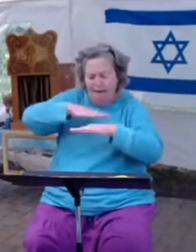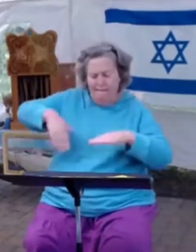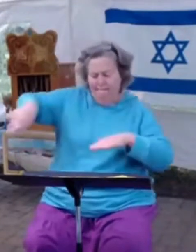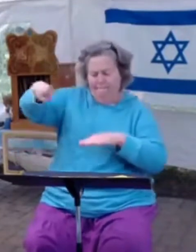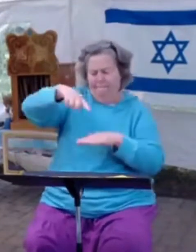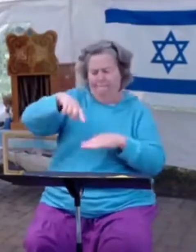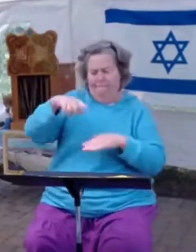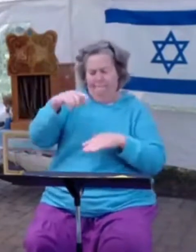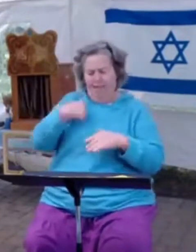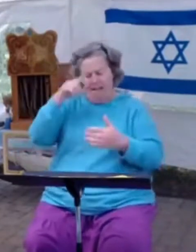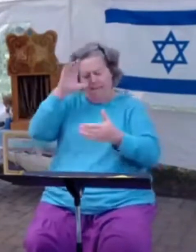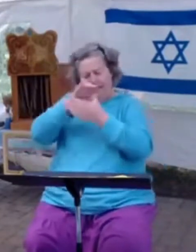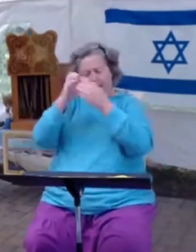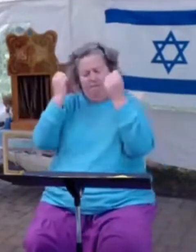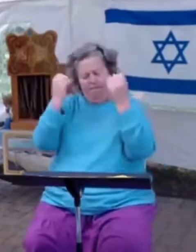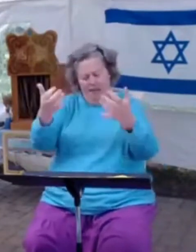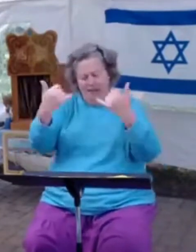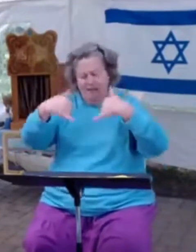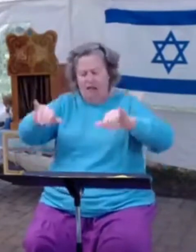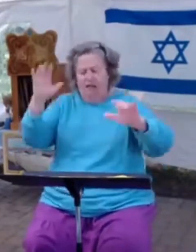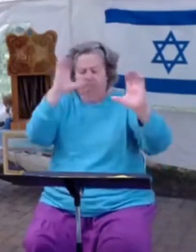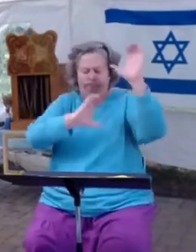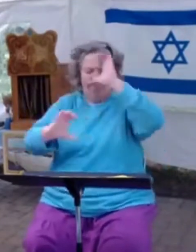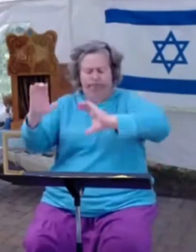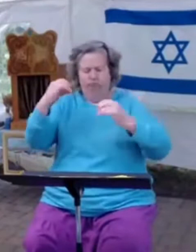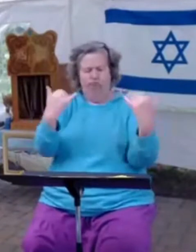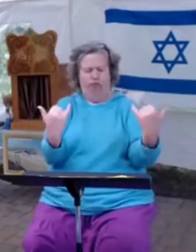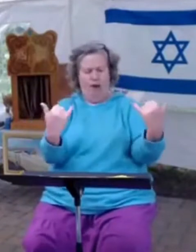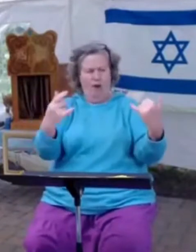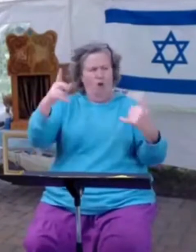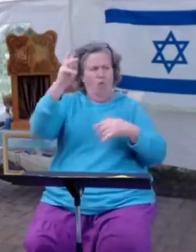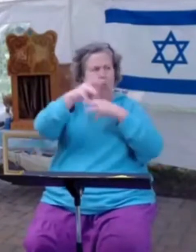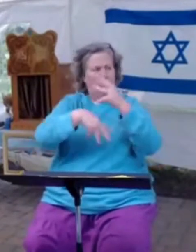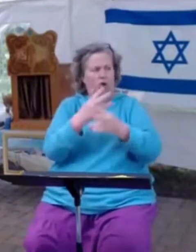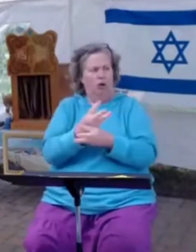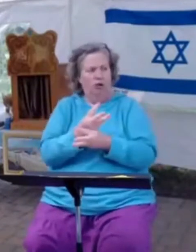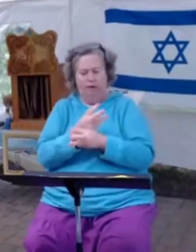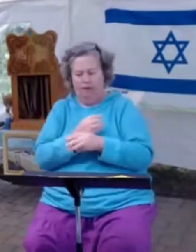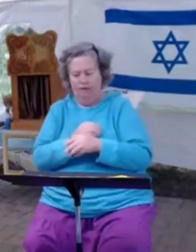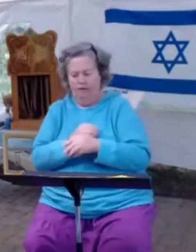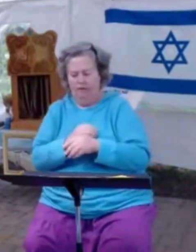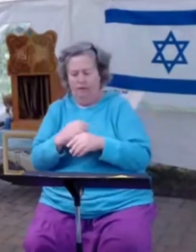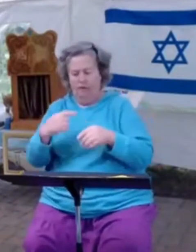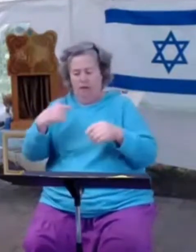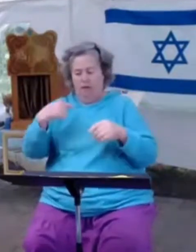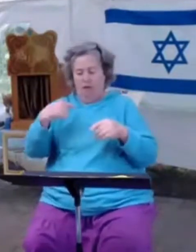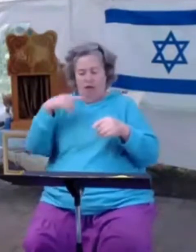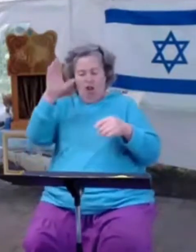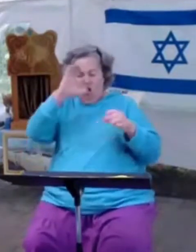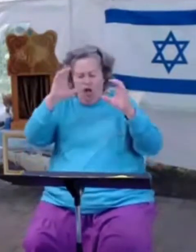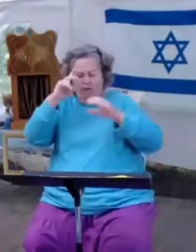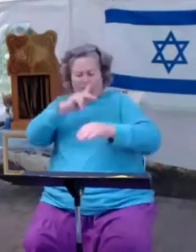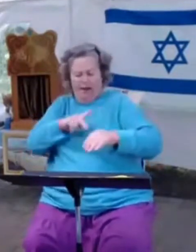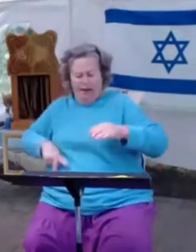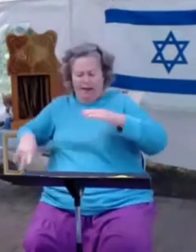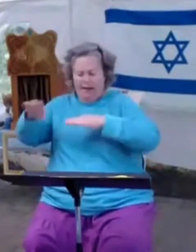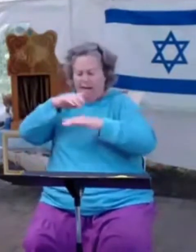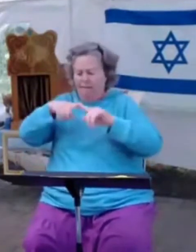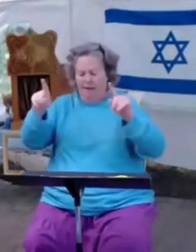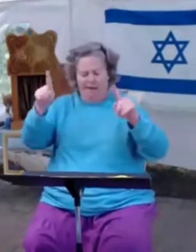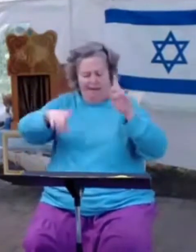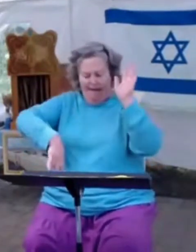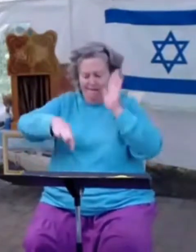Messiah propagated immensely. Never again it's been so successful. But that's how